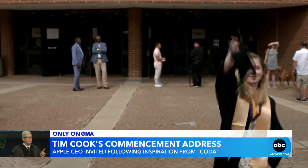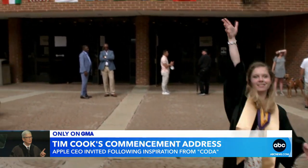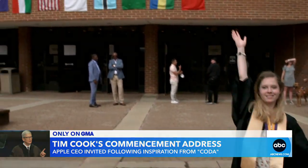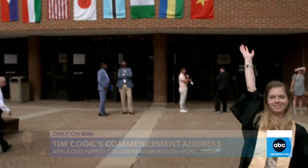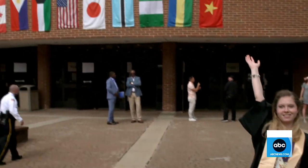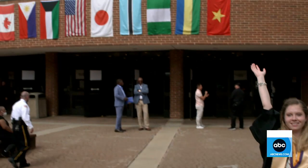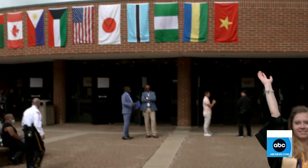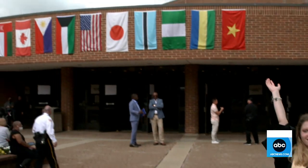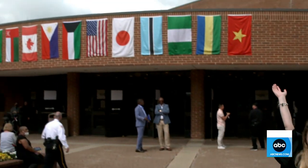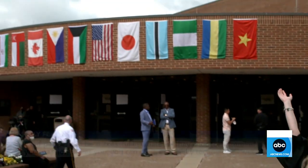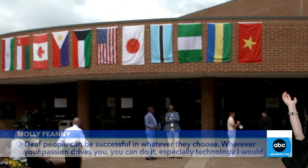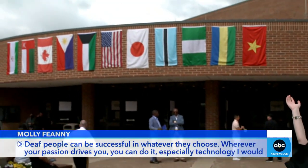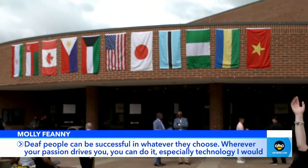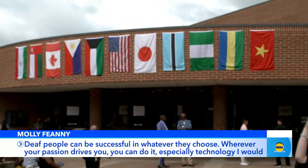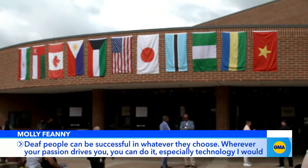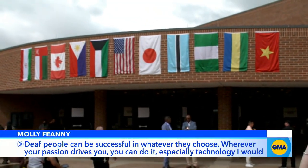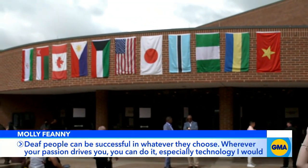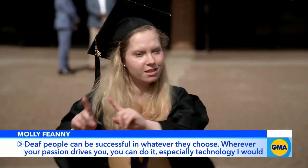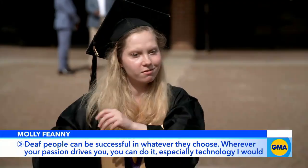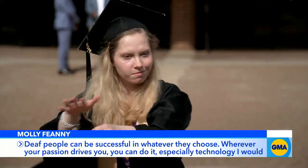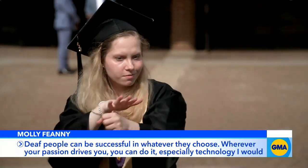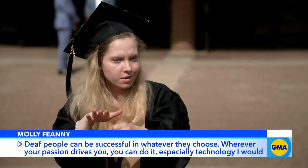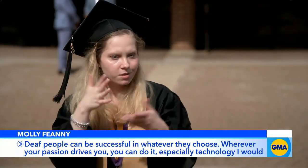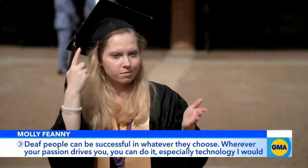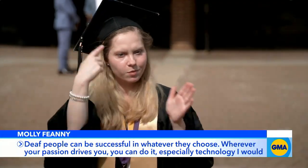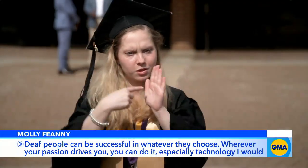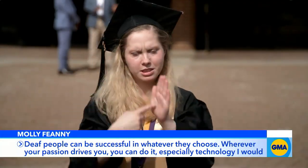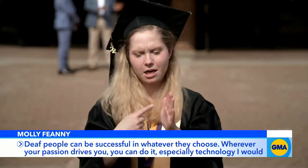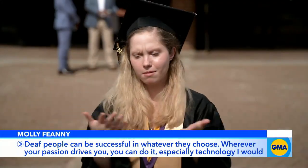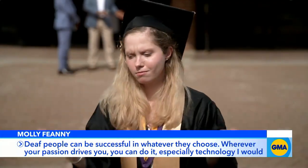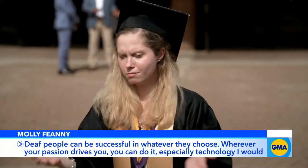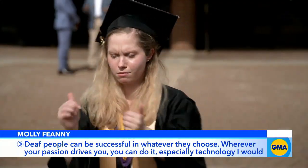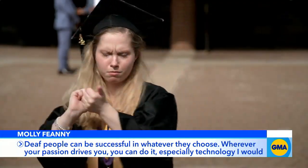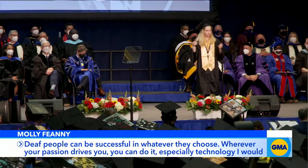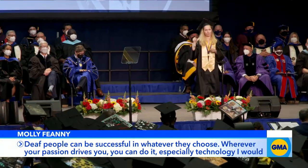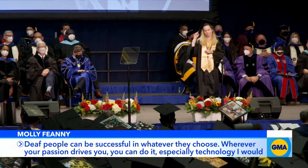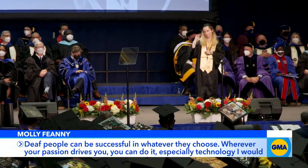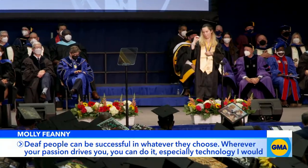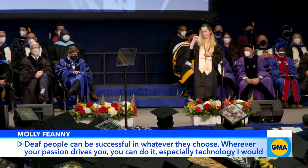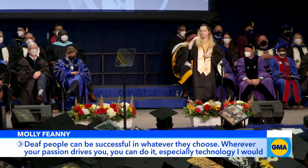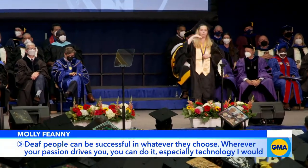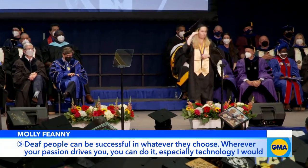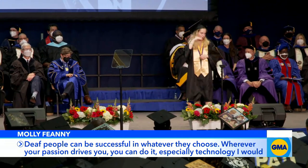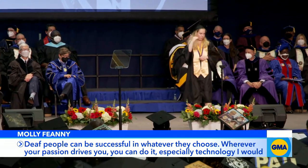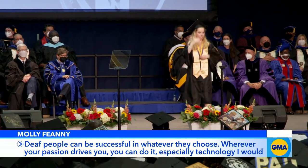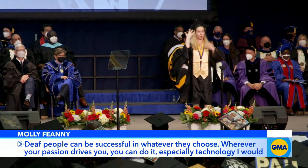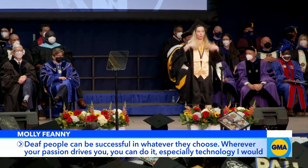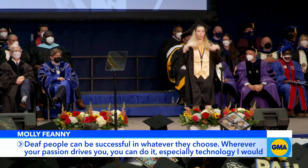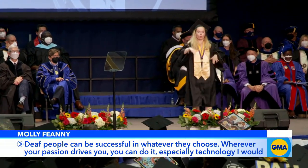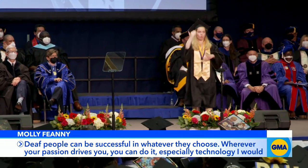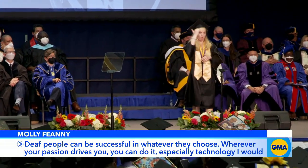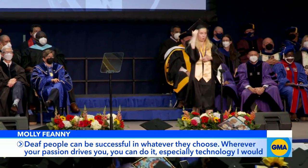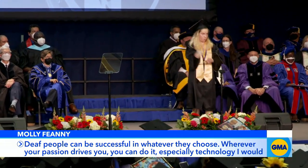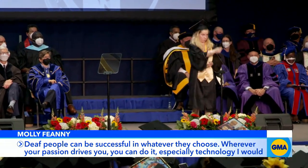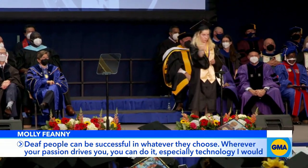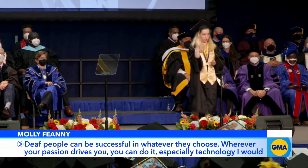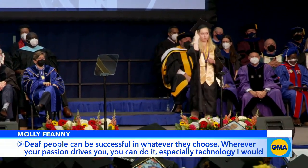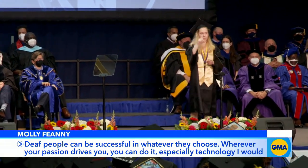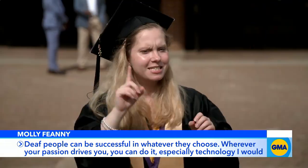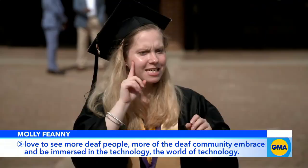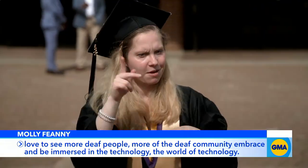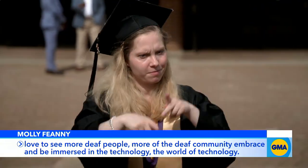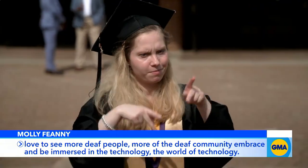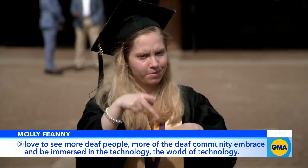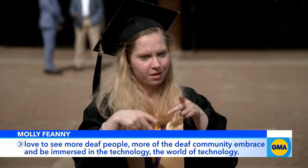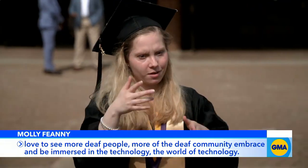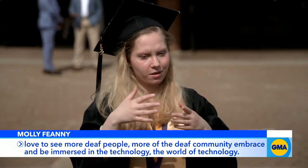everything she imagined. Deaf people can be successful in whatever they choose. Wherever your passion drives you, you can do it, especially technology.